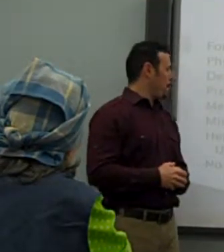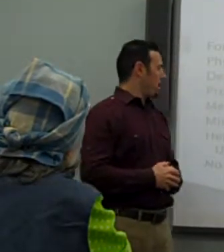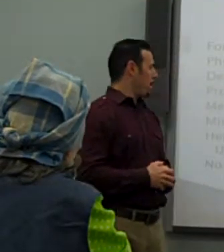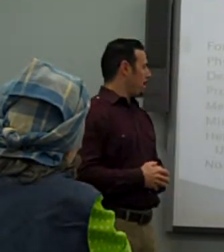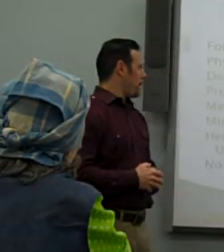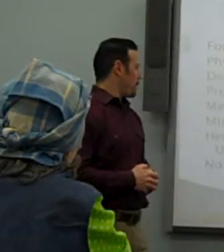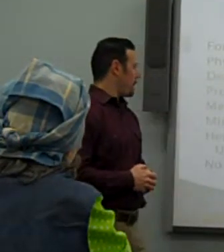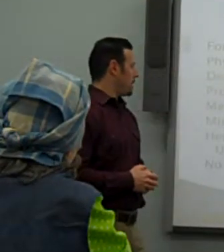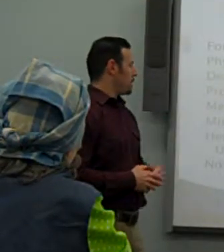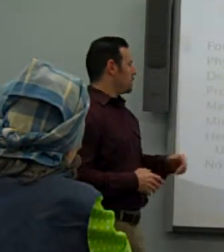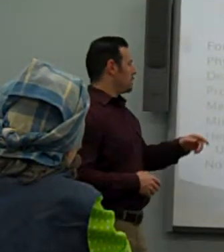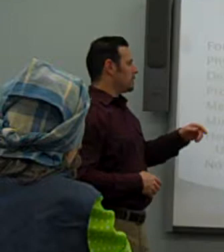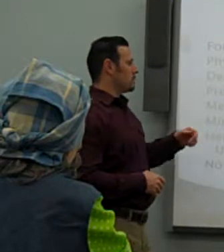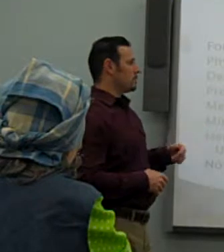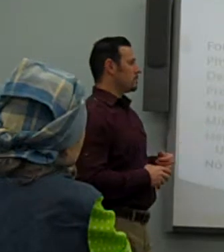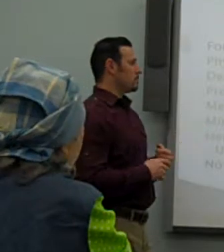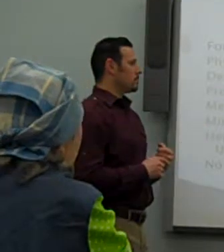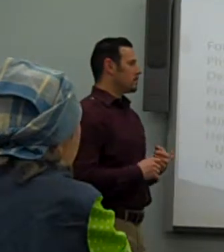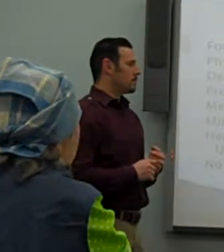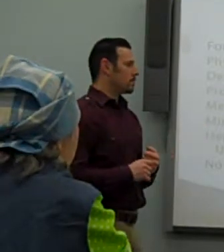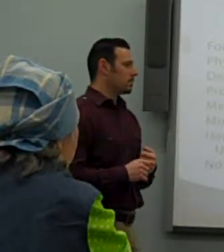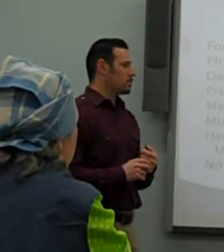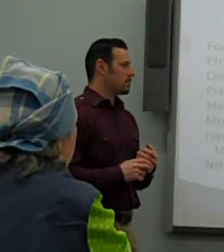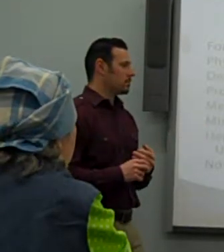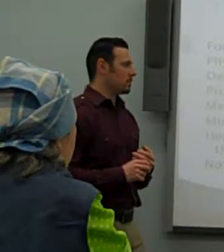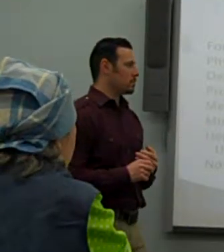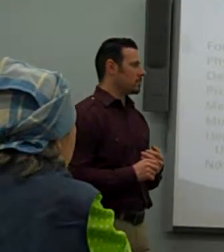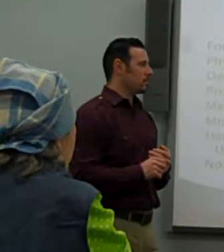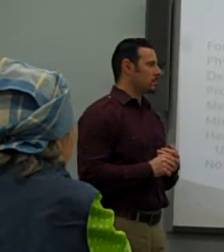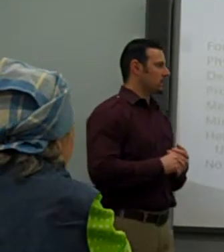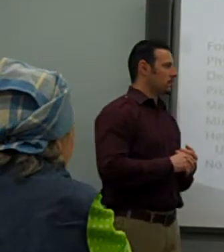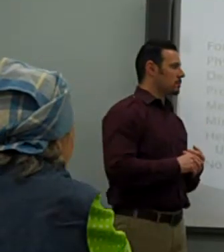huge community of deaf-blind and low vision consumers.